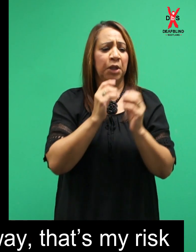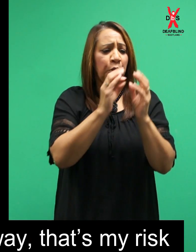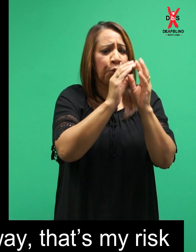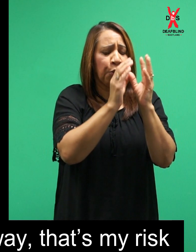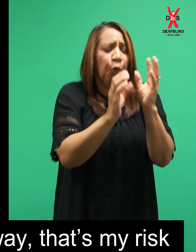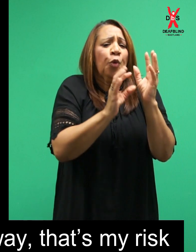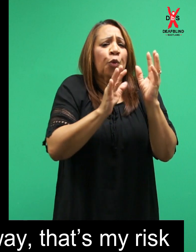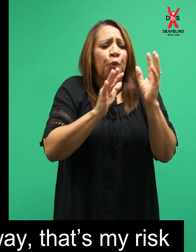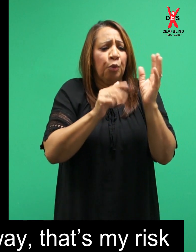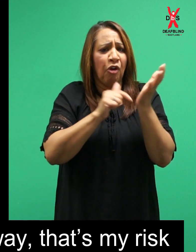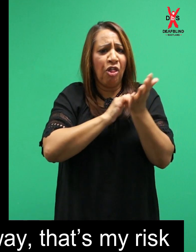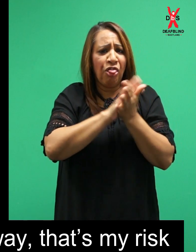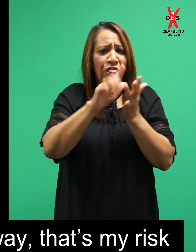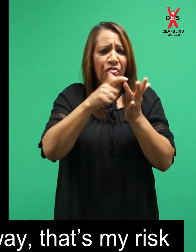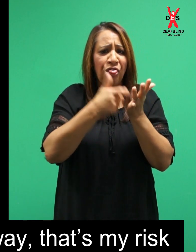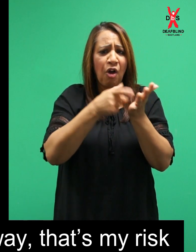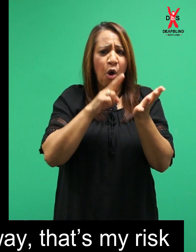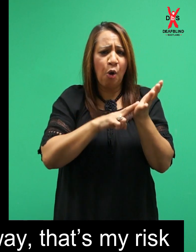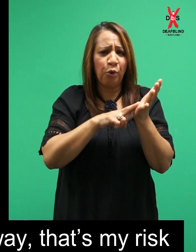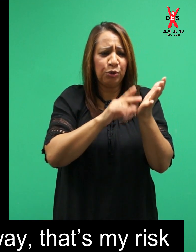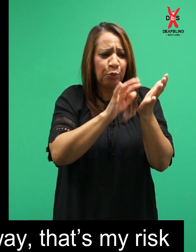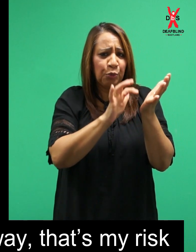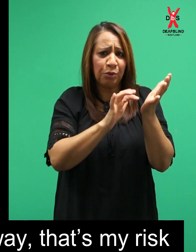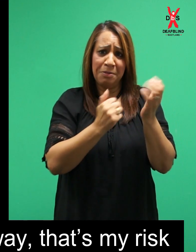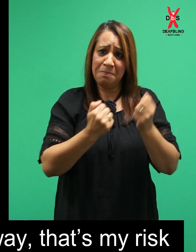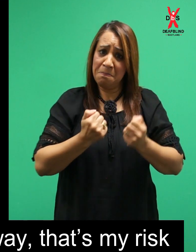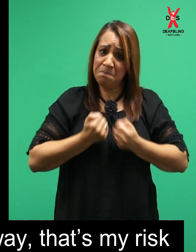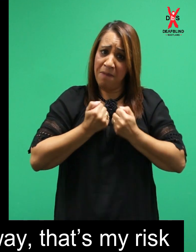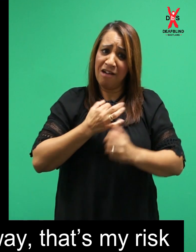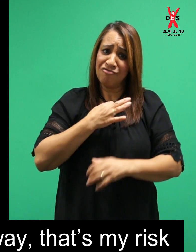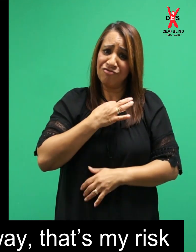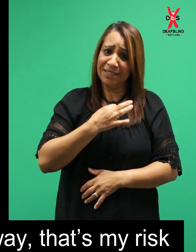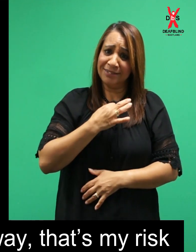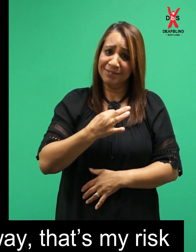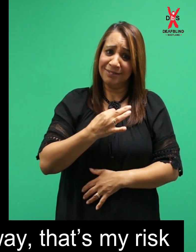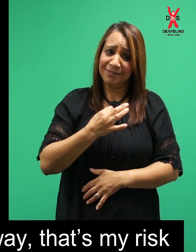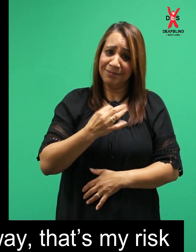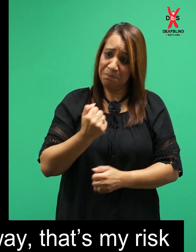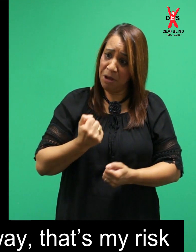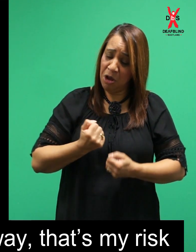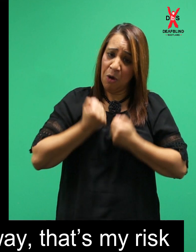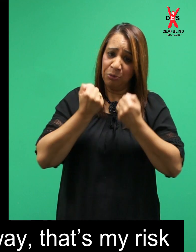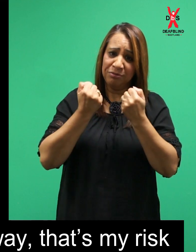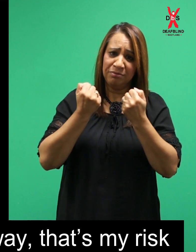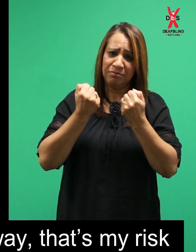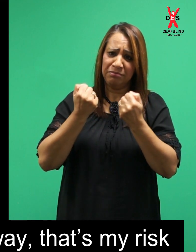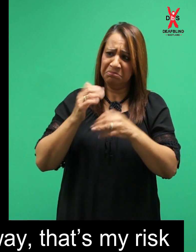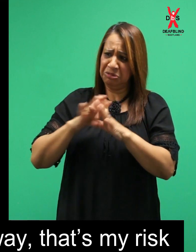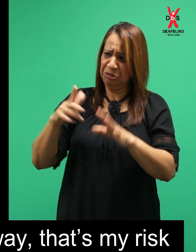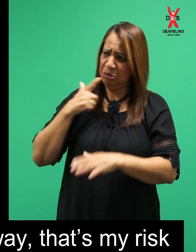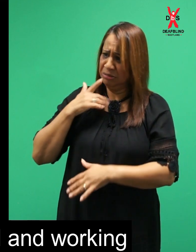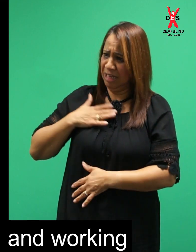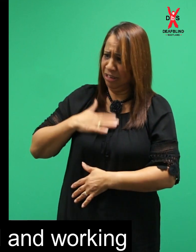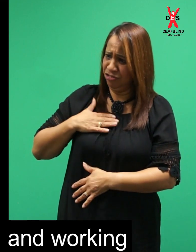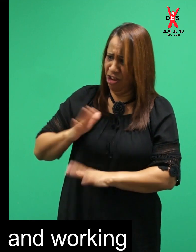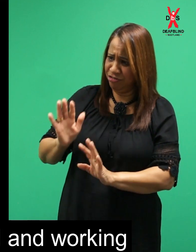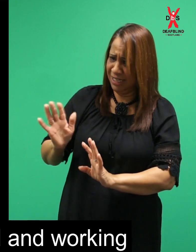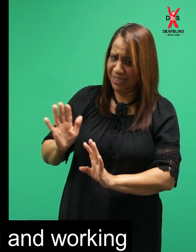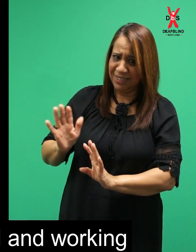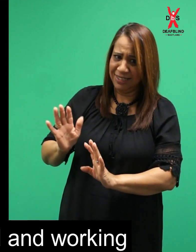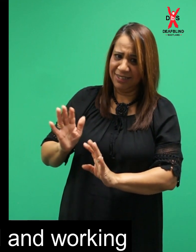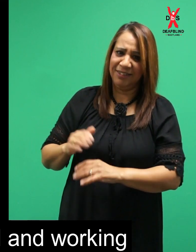And if I hit a thorn on the way, that's my risk to own. And you don't have to say